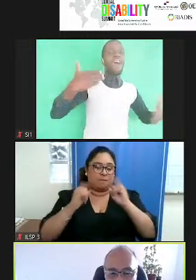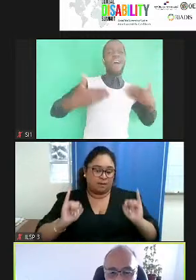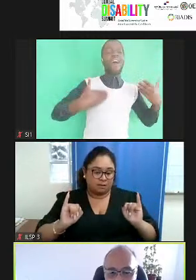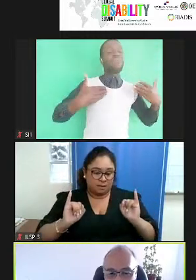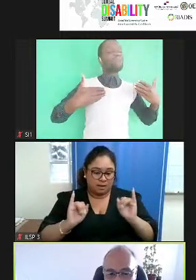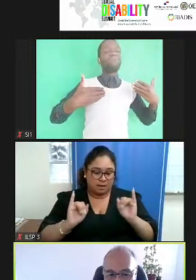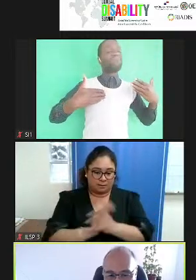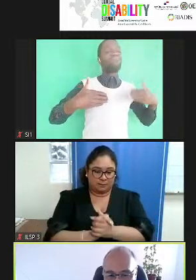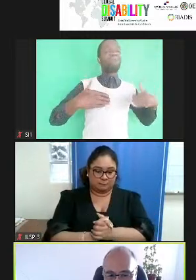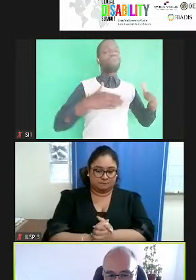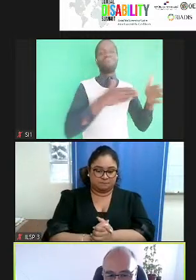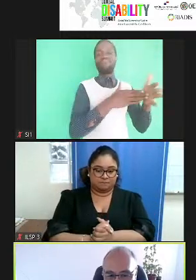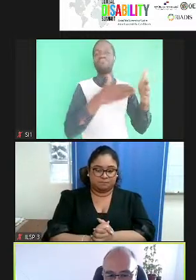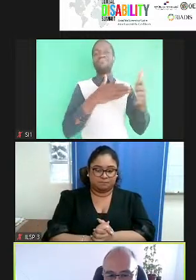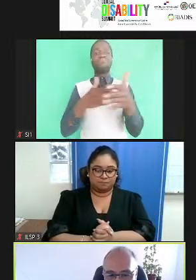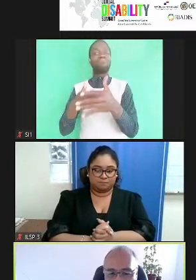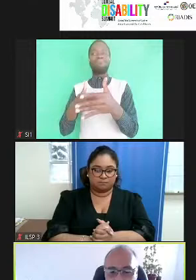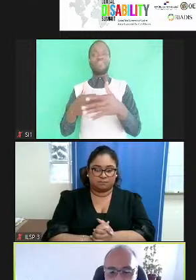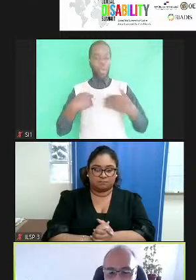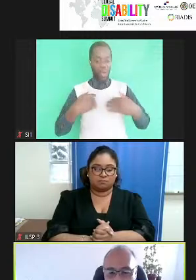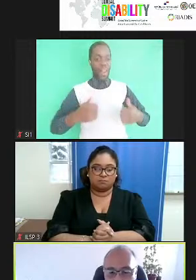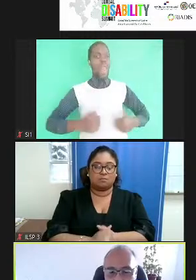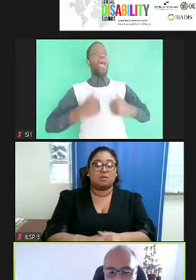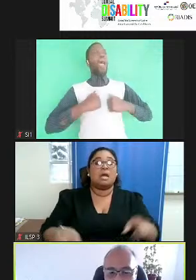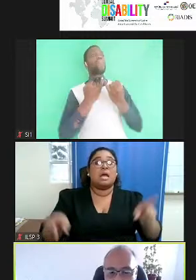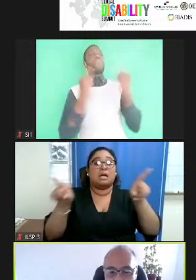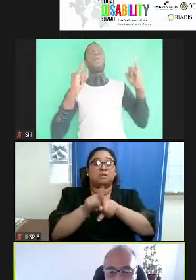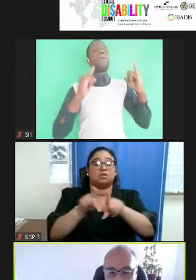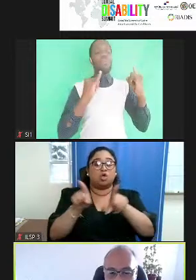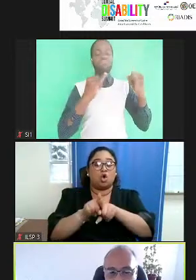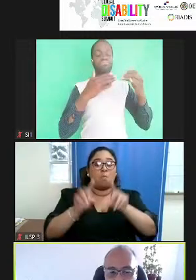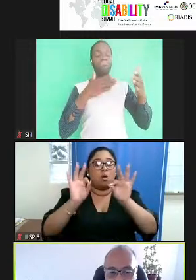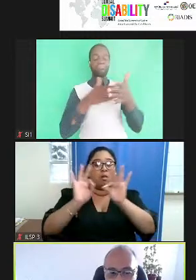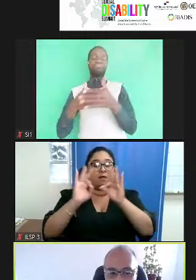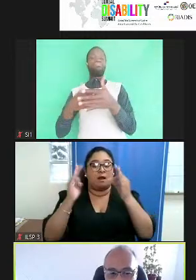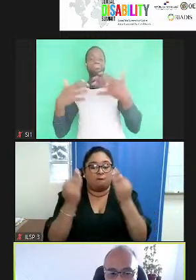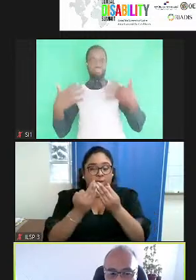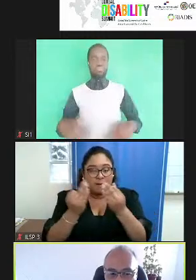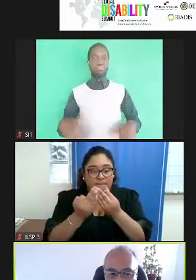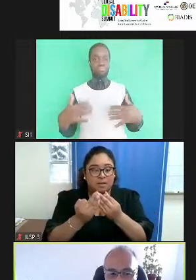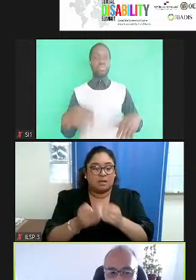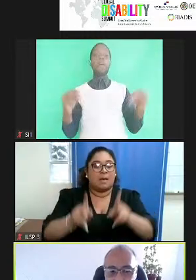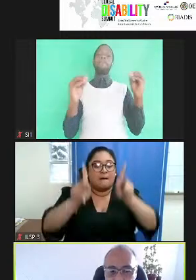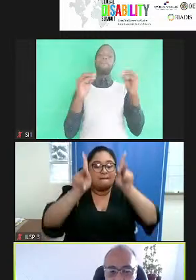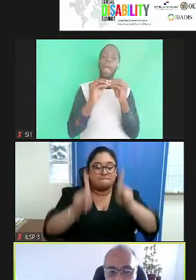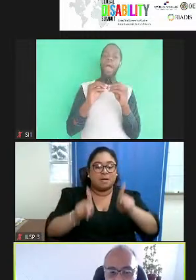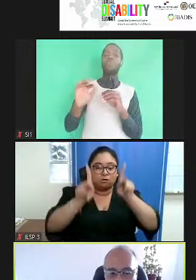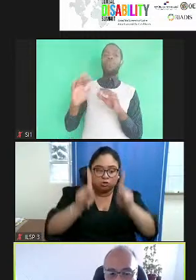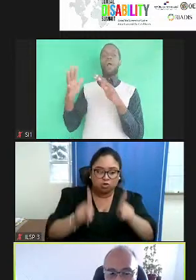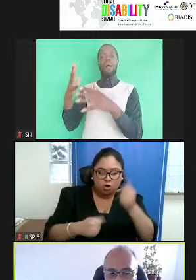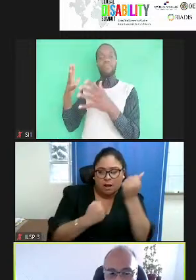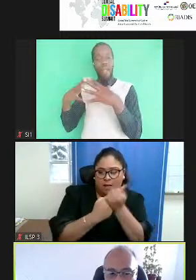participation and their independent lives as well as that of their families